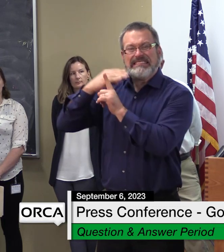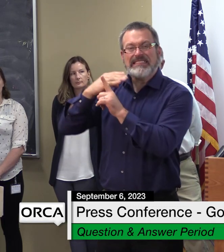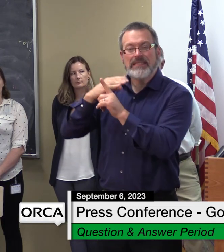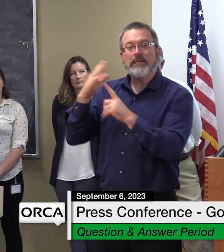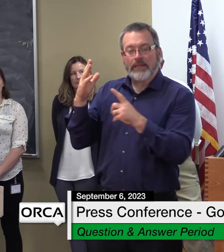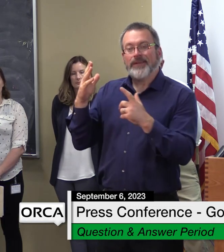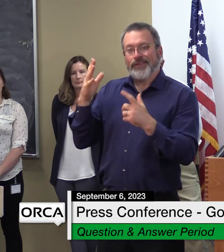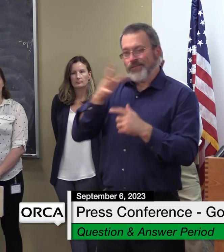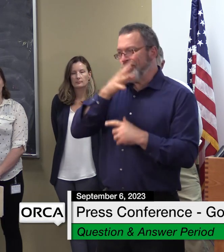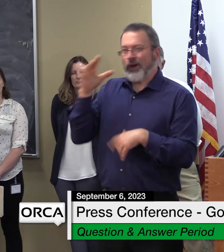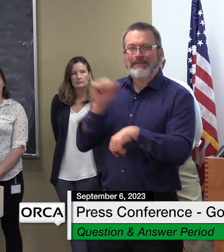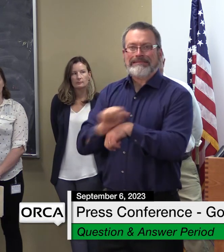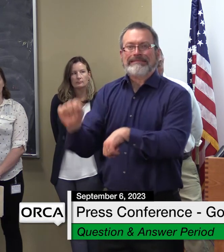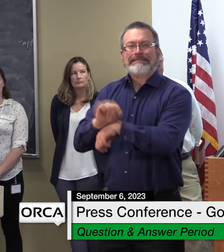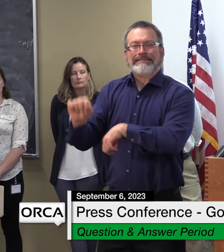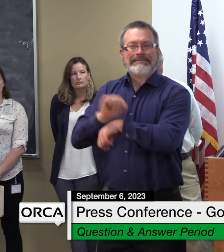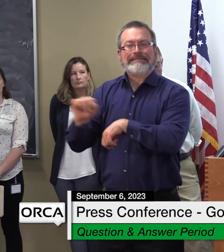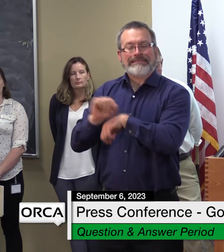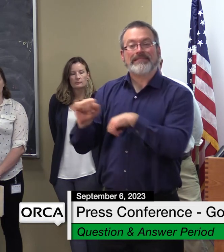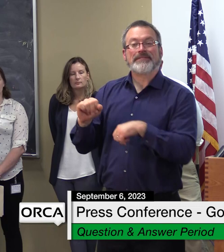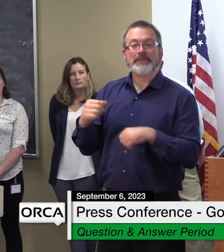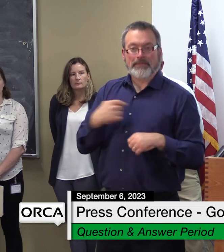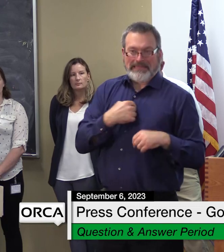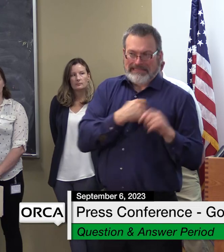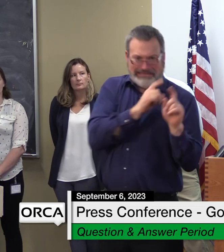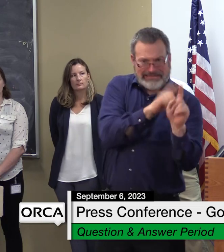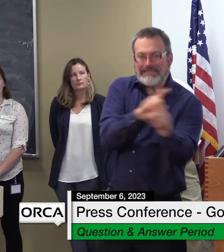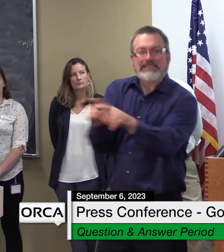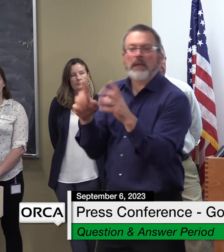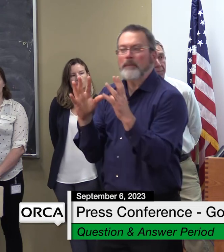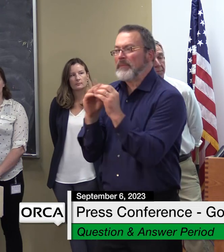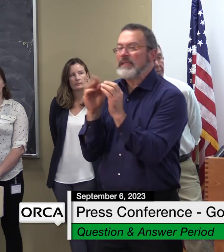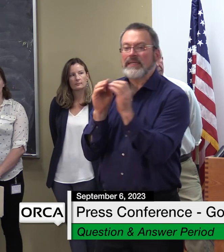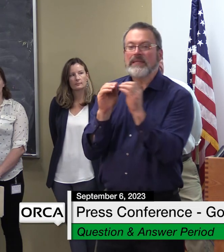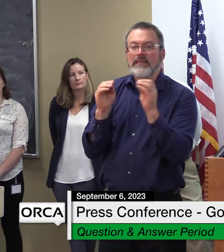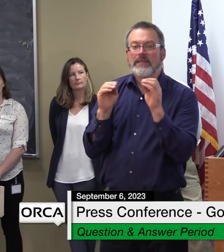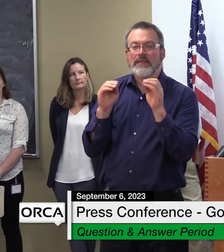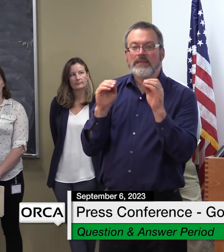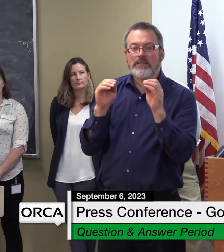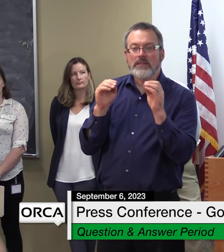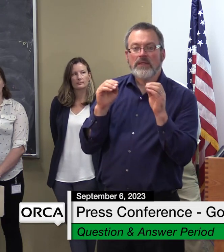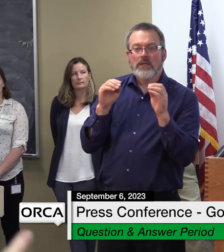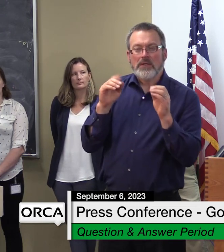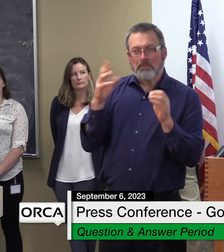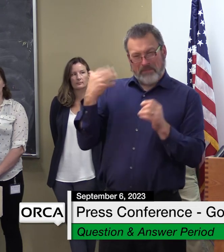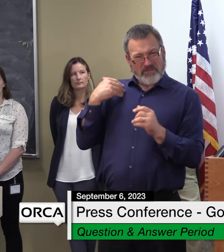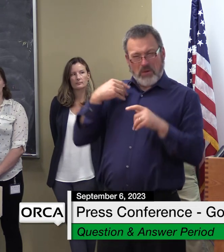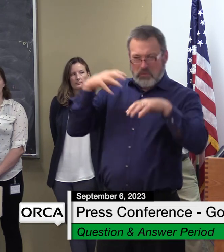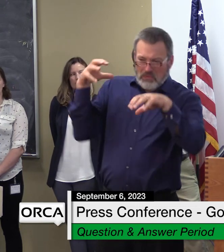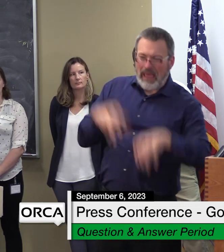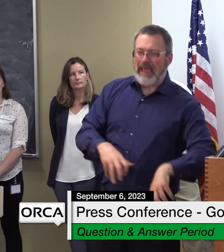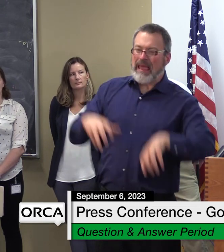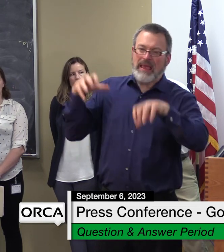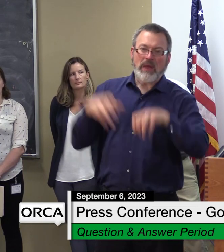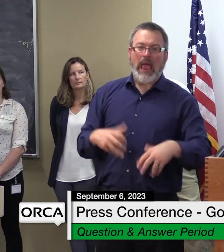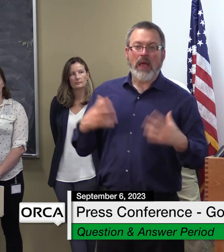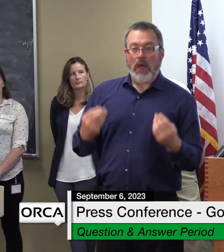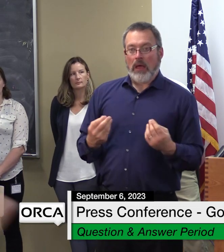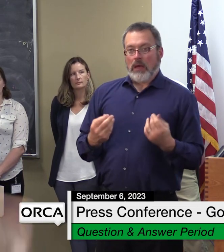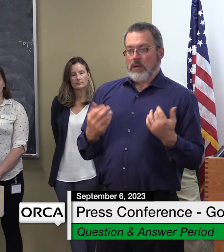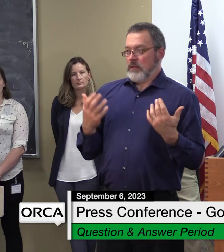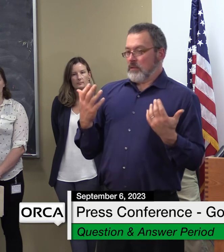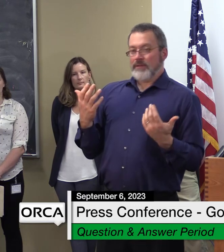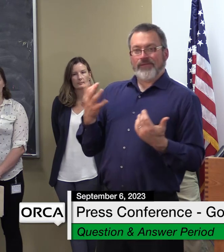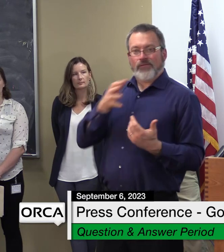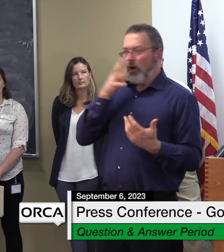meetings that I was at earlier this year, during that period where it was really soggy and it was raining every day, a lot of them were really concerned